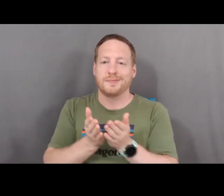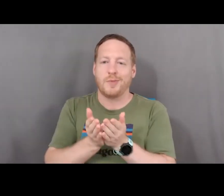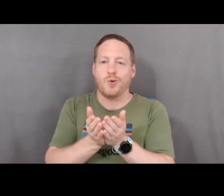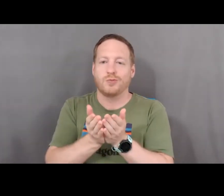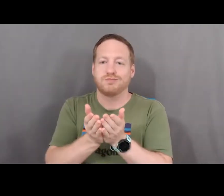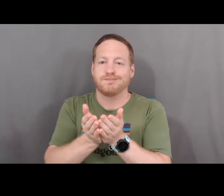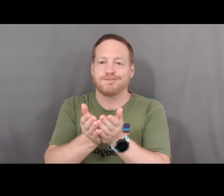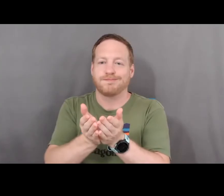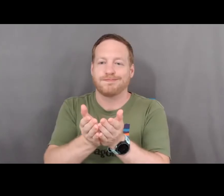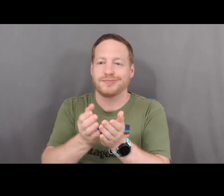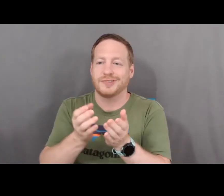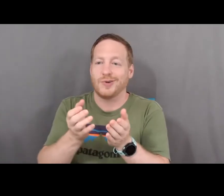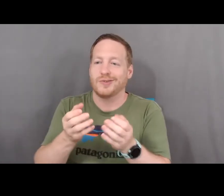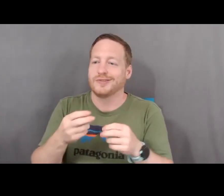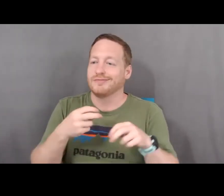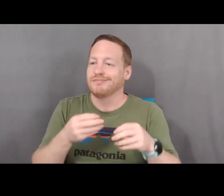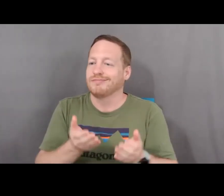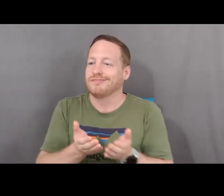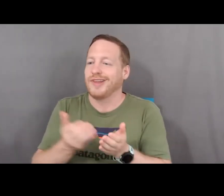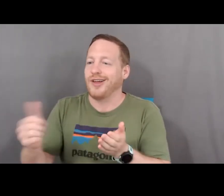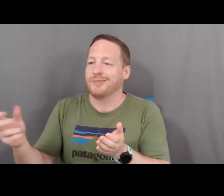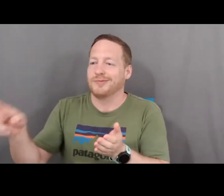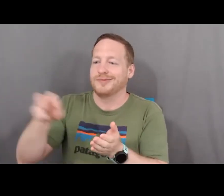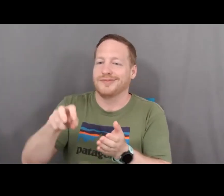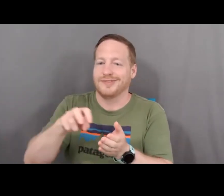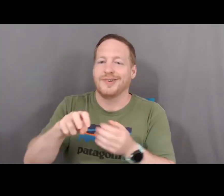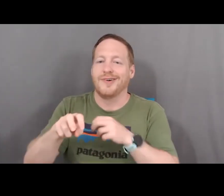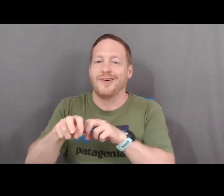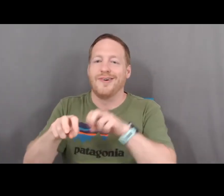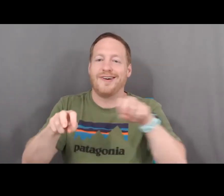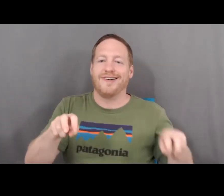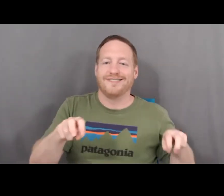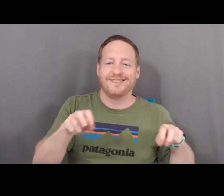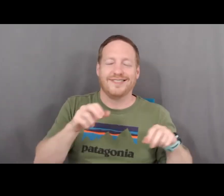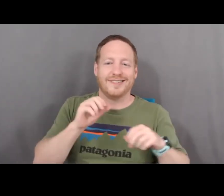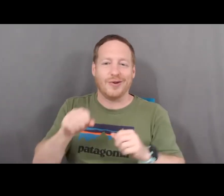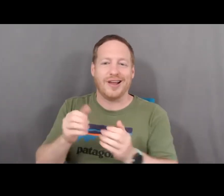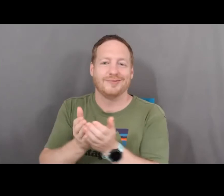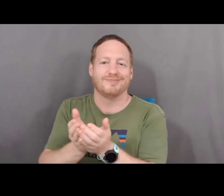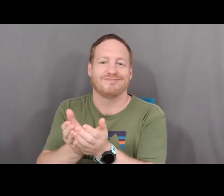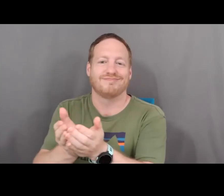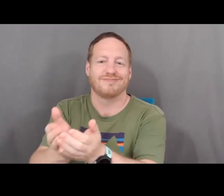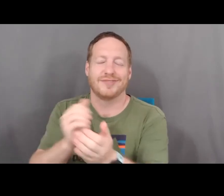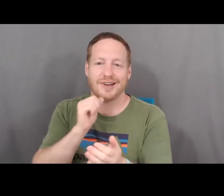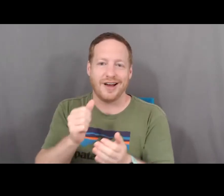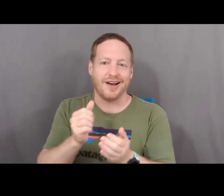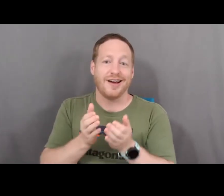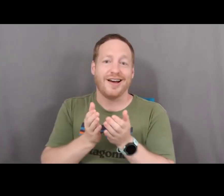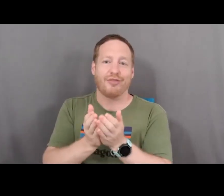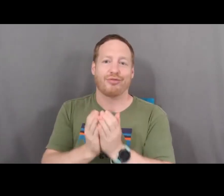transition them in, because we don't want the boat to sink, right? We want to make sure that people are still on the boat and then we can actually have people who want to step